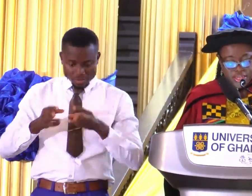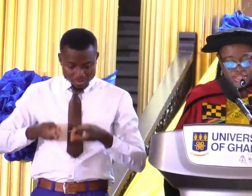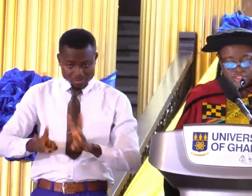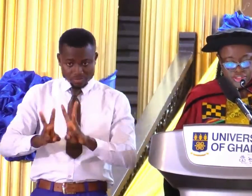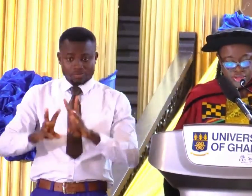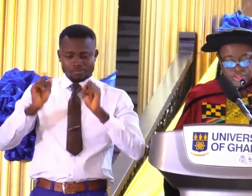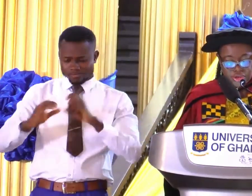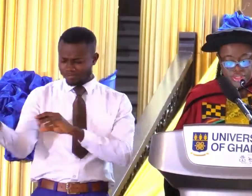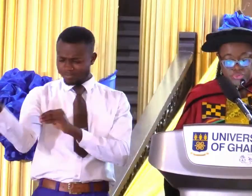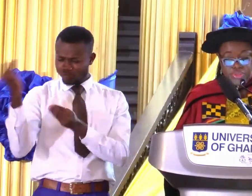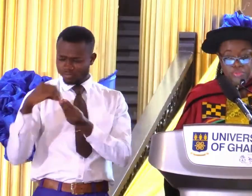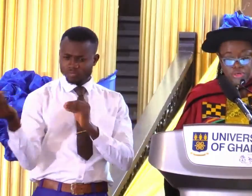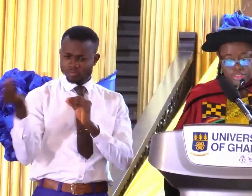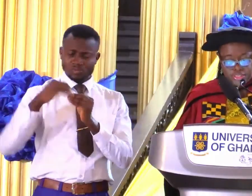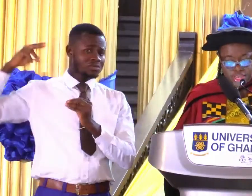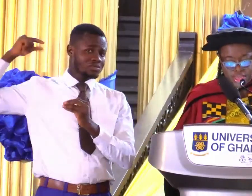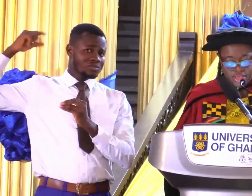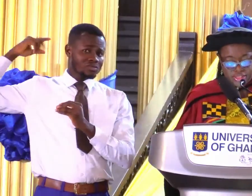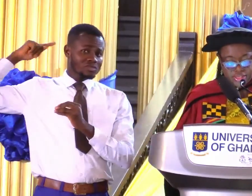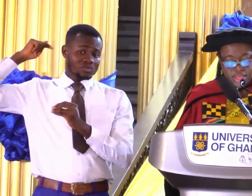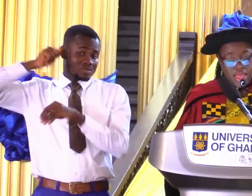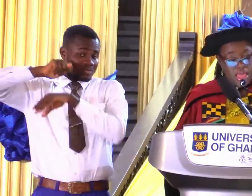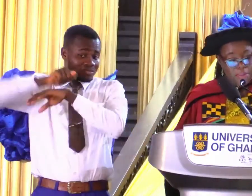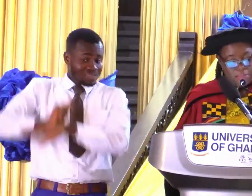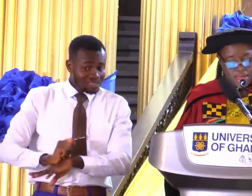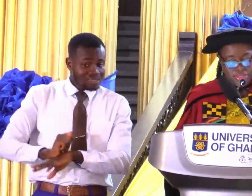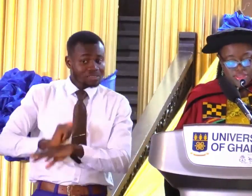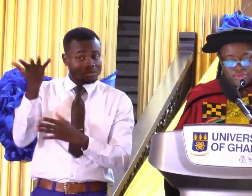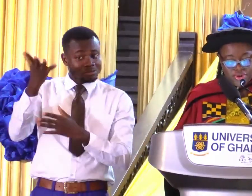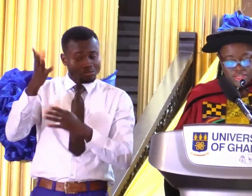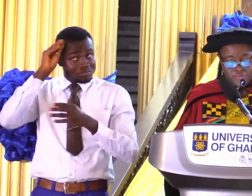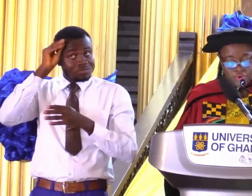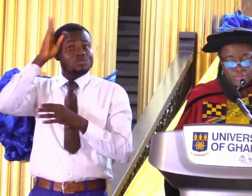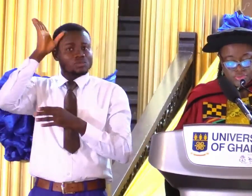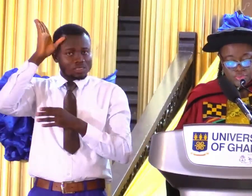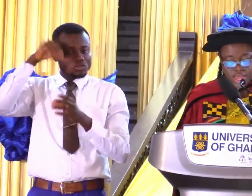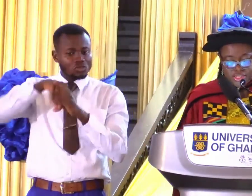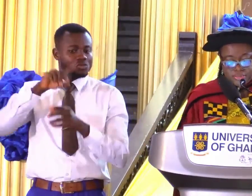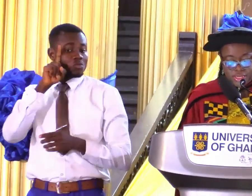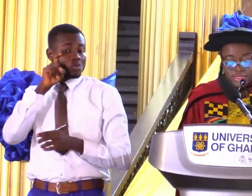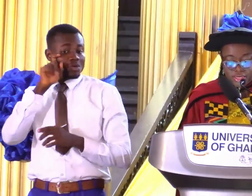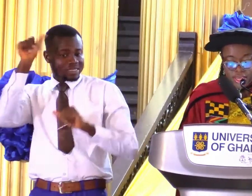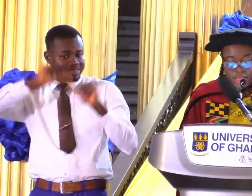our indigenous knowledge with modern science, a path that transforms what